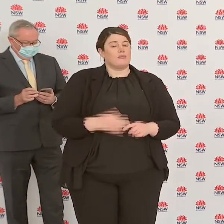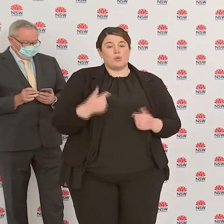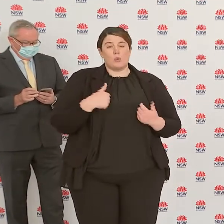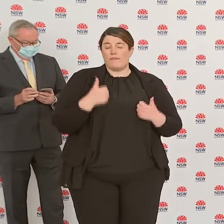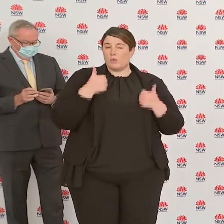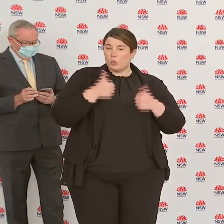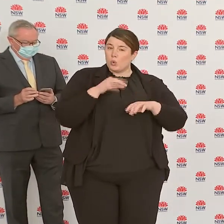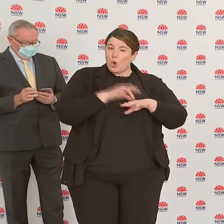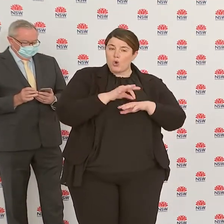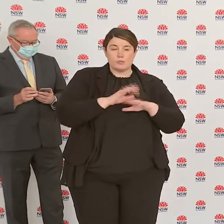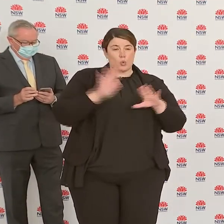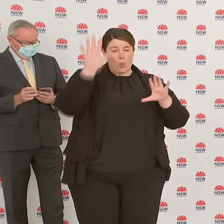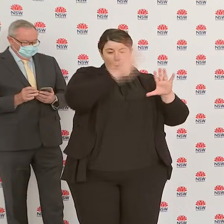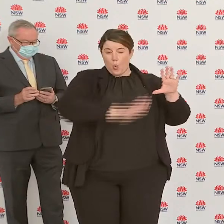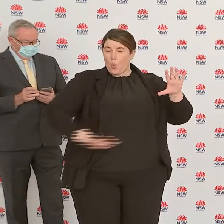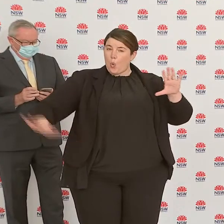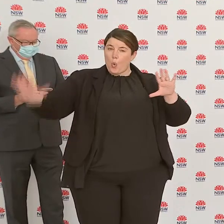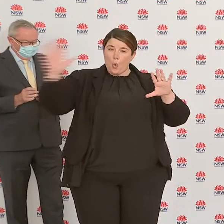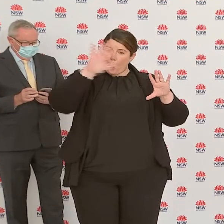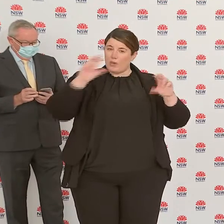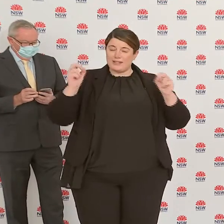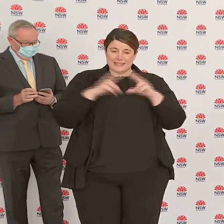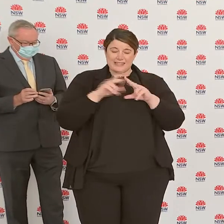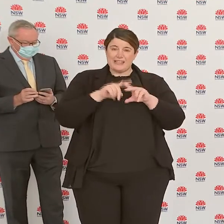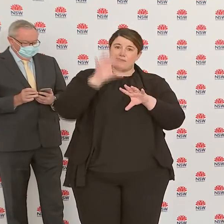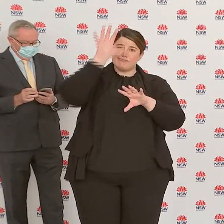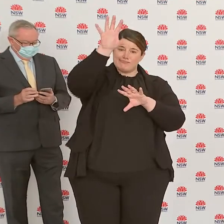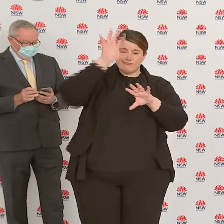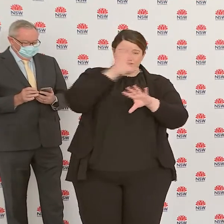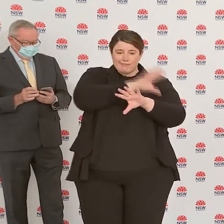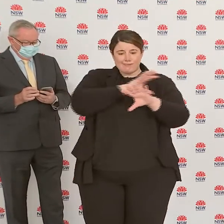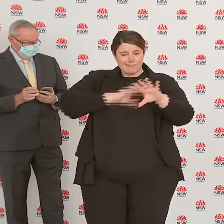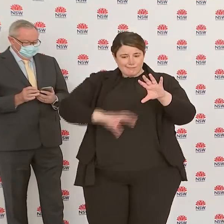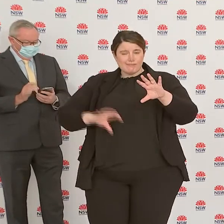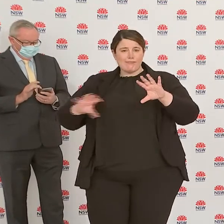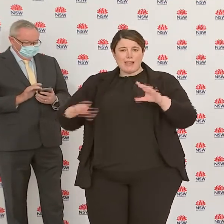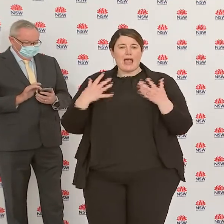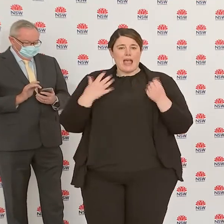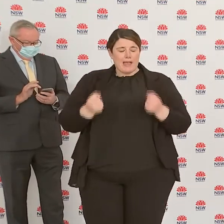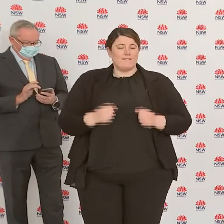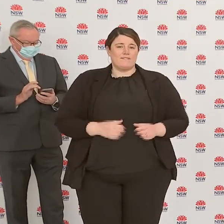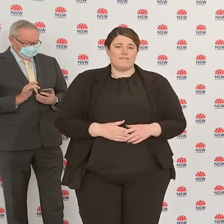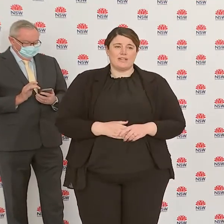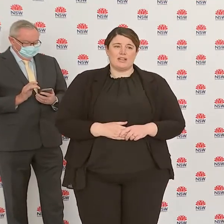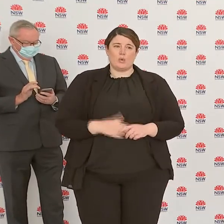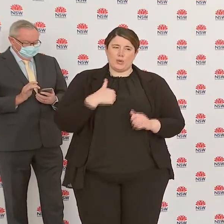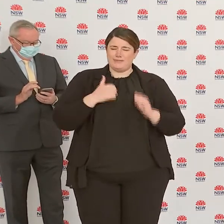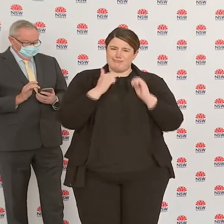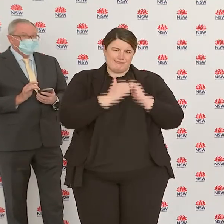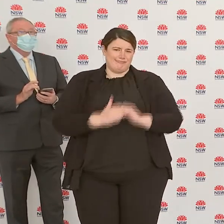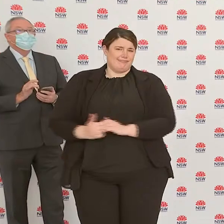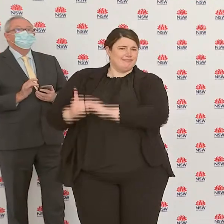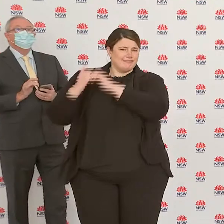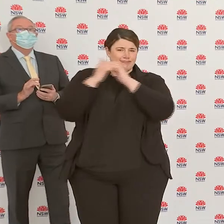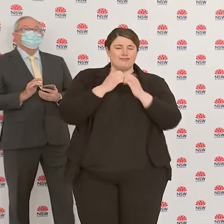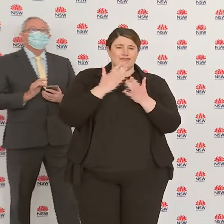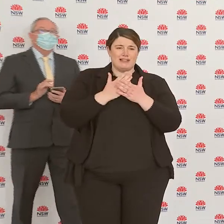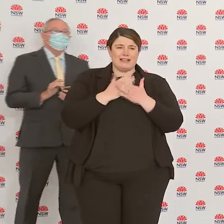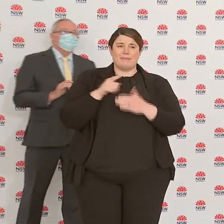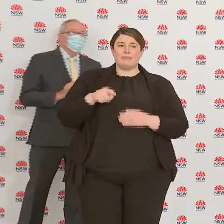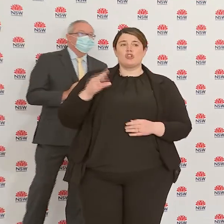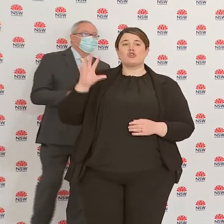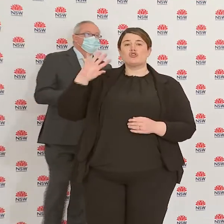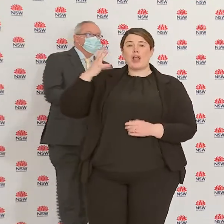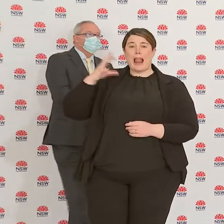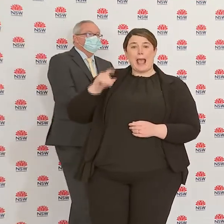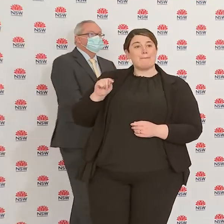work very closely with our colleagues across the state in an integrated way. The Shell Harbour is